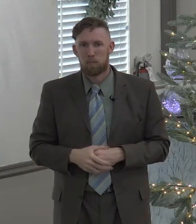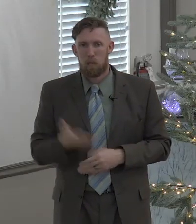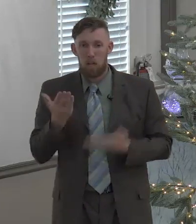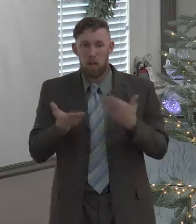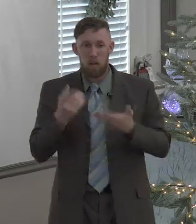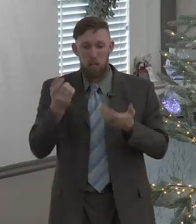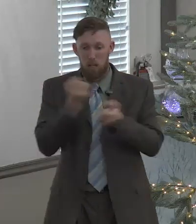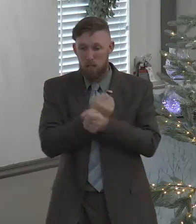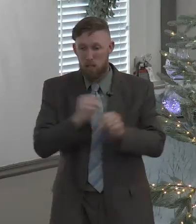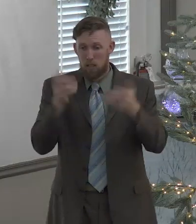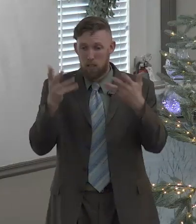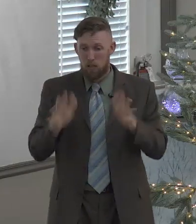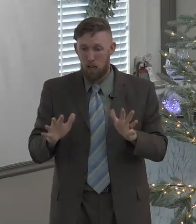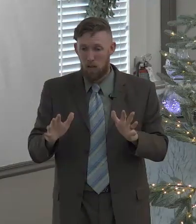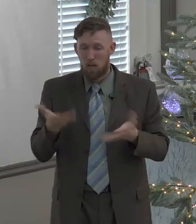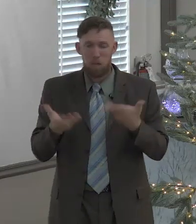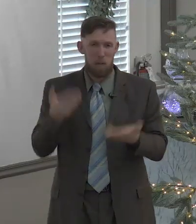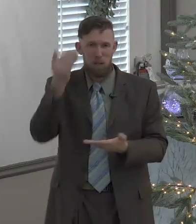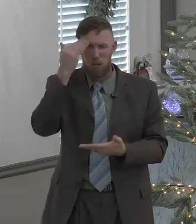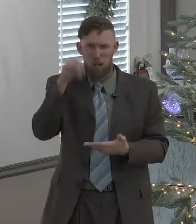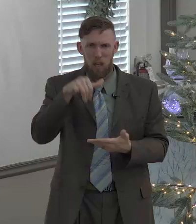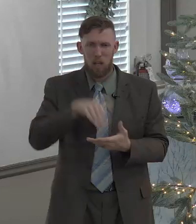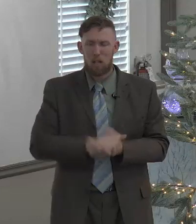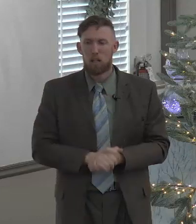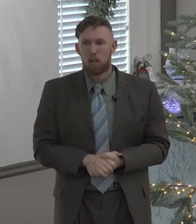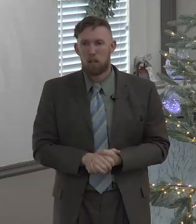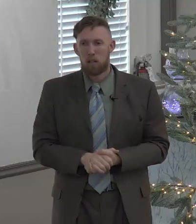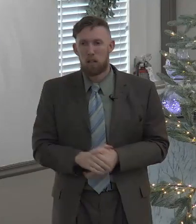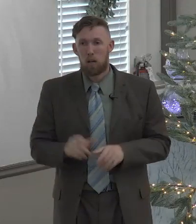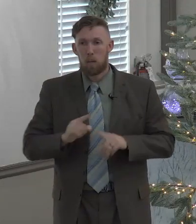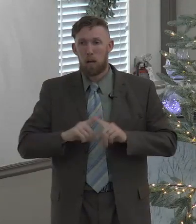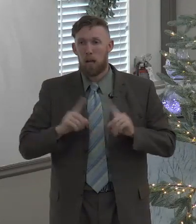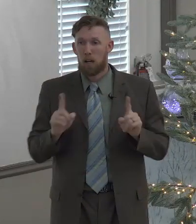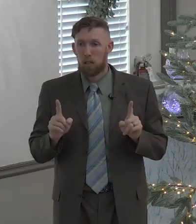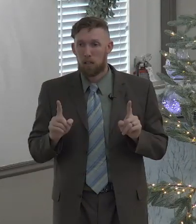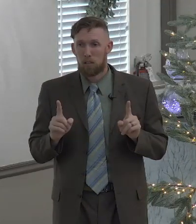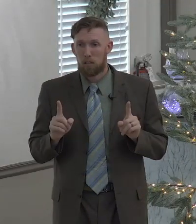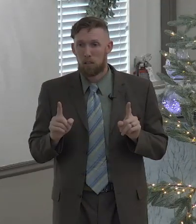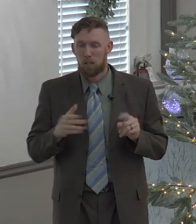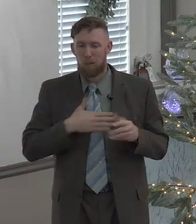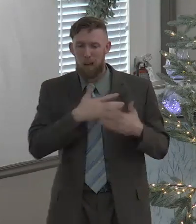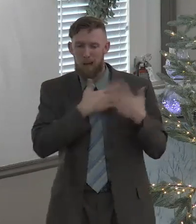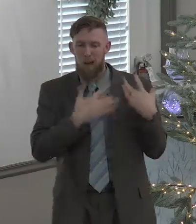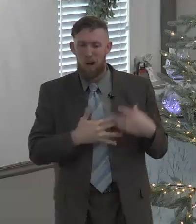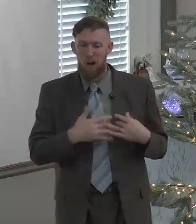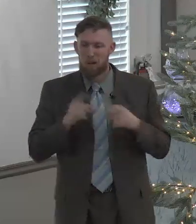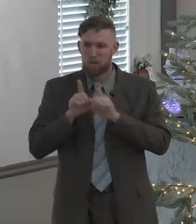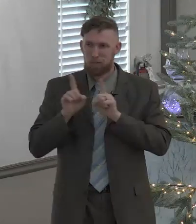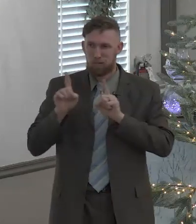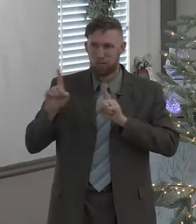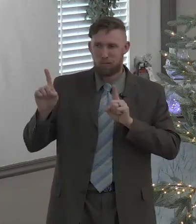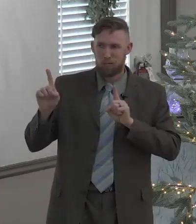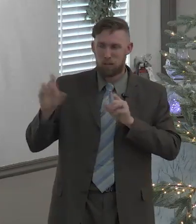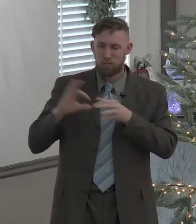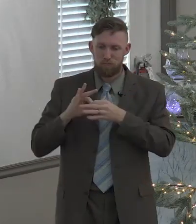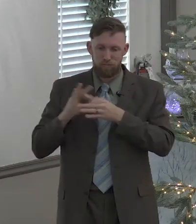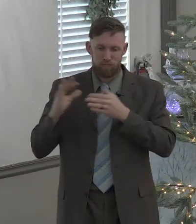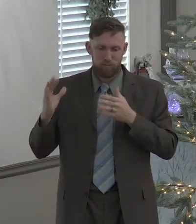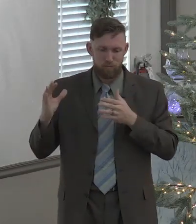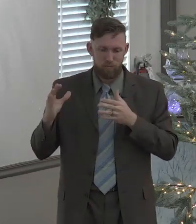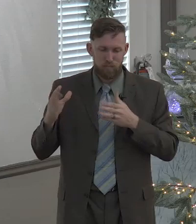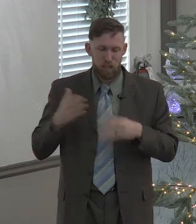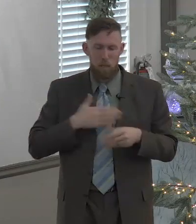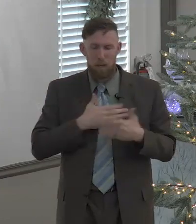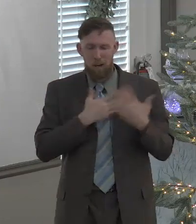So what is the need? What's the need? Maybe you're saved here today. Pastor, I know I'm saved. But the truth of the